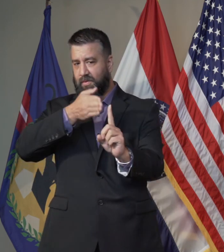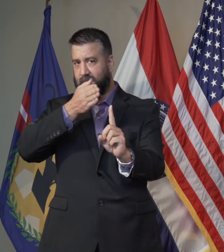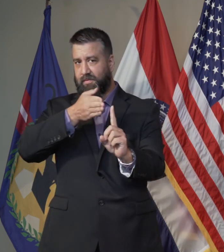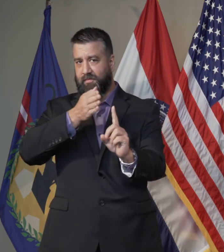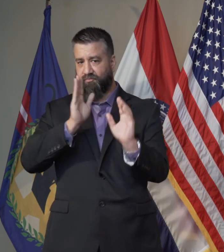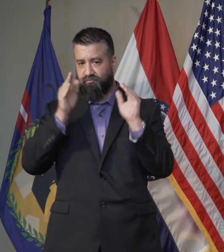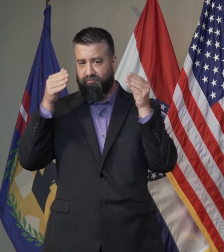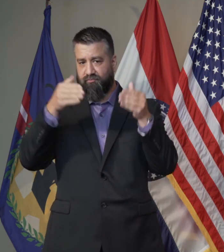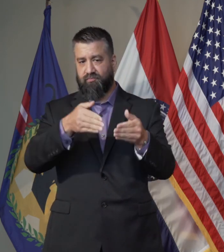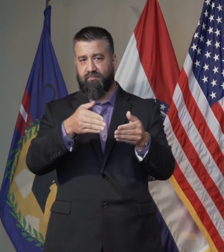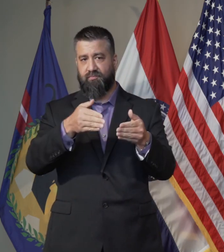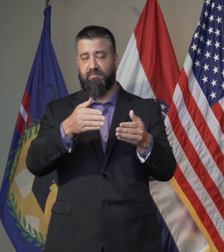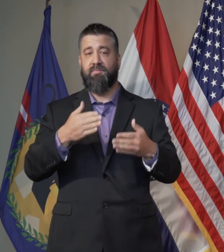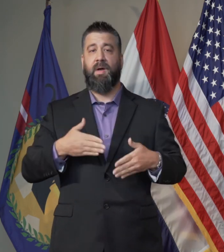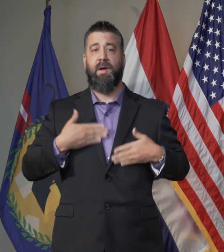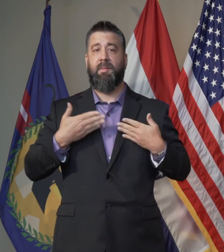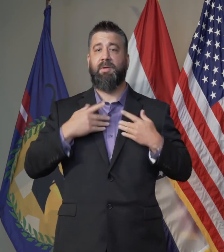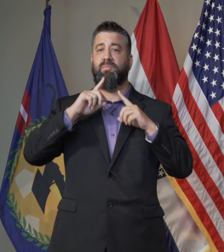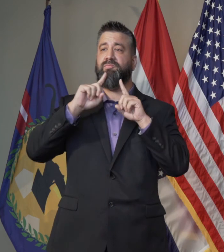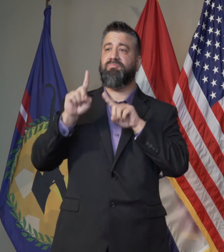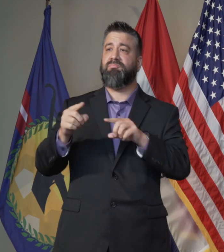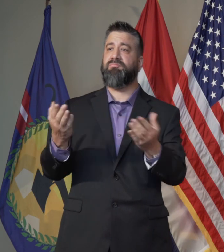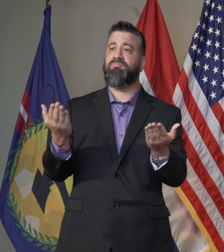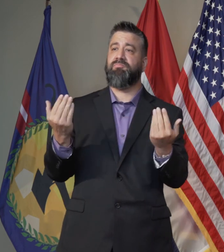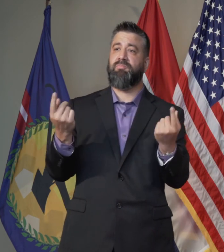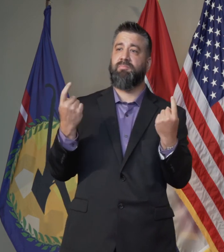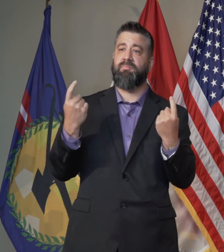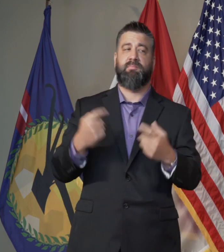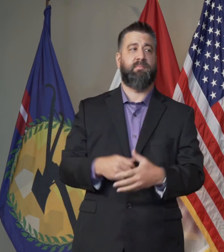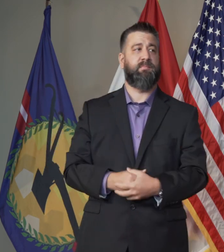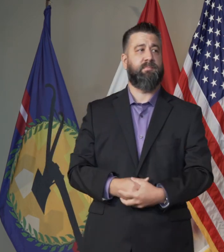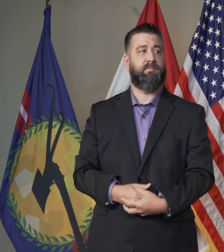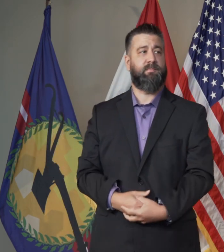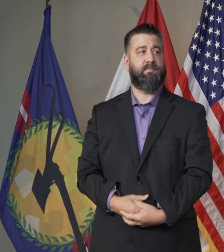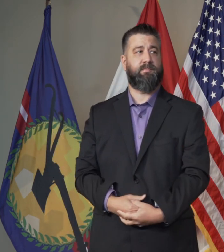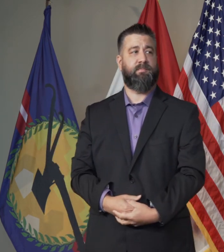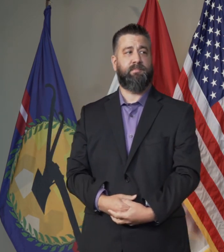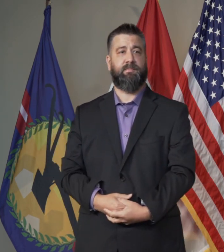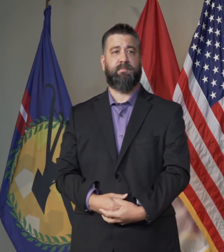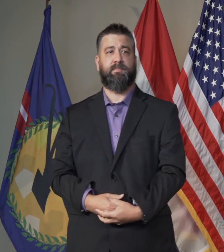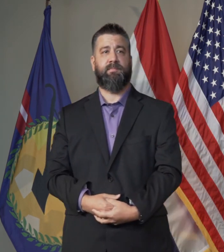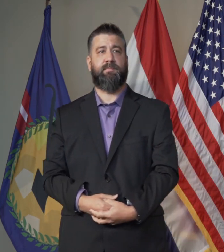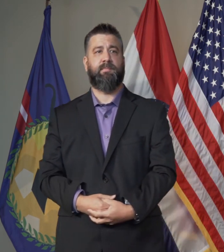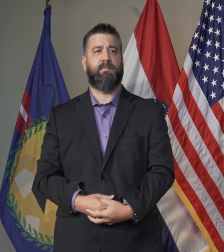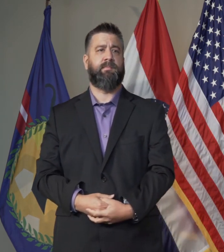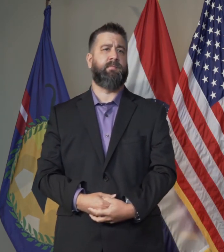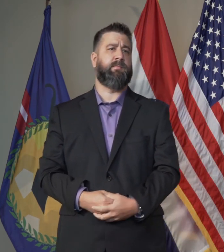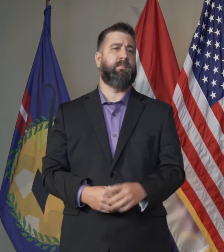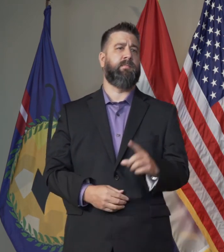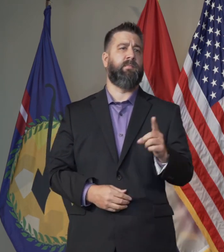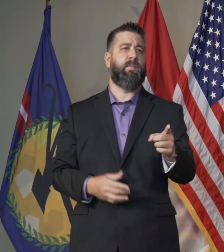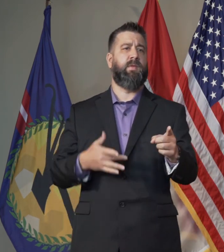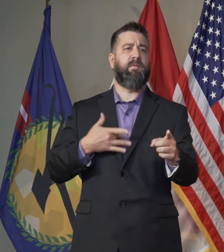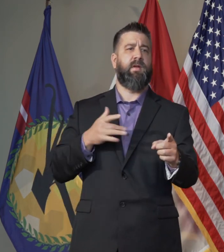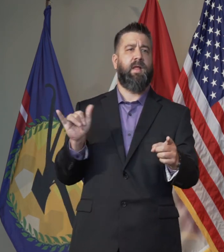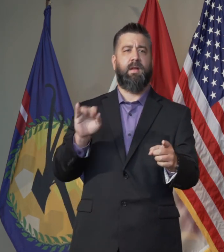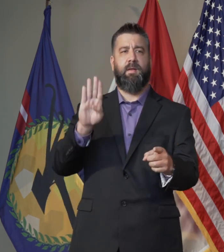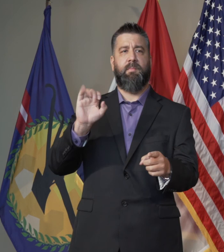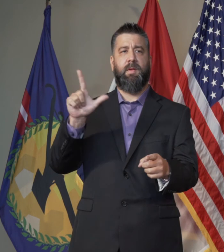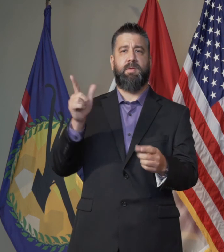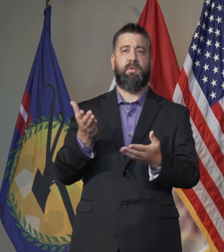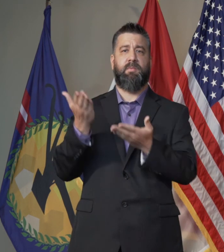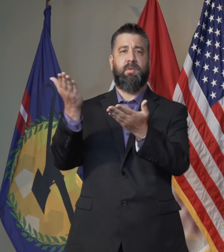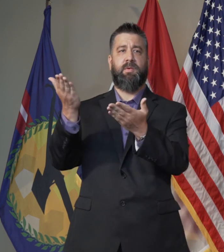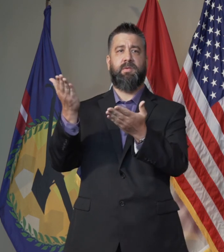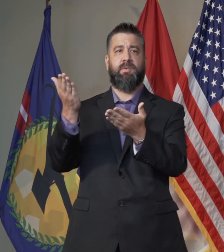my focus. I'd be glad to answer any questions. Do you feel like the bills that have been proposed do just that,